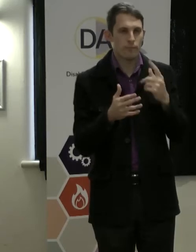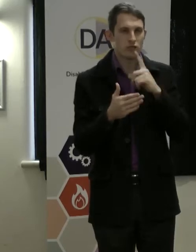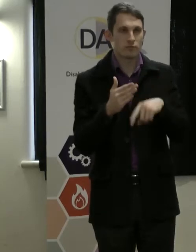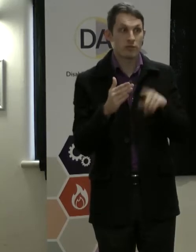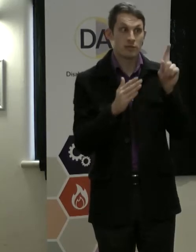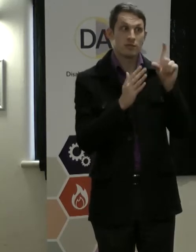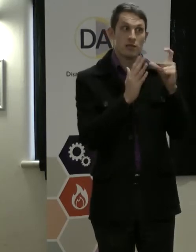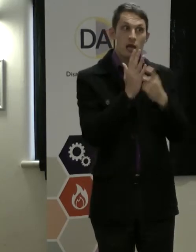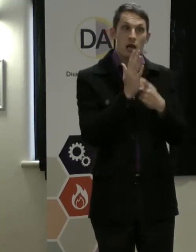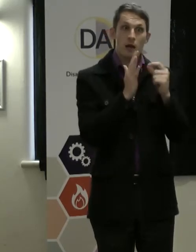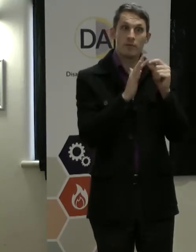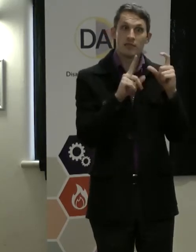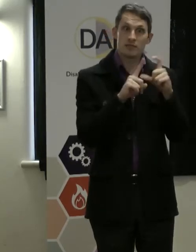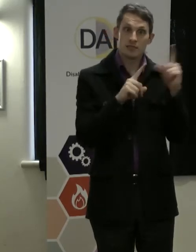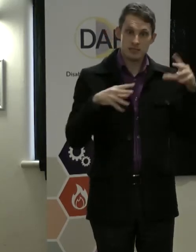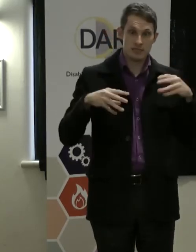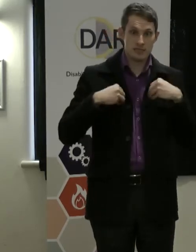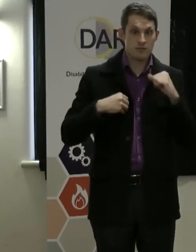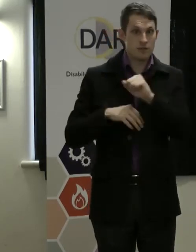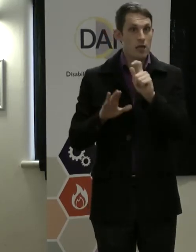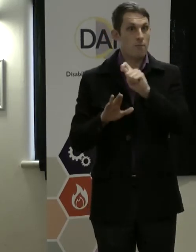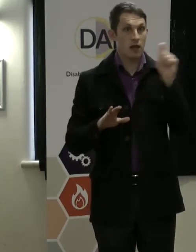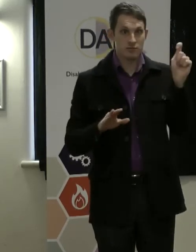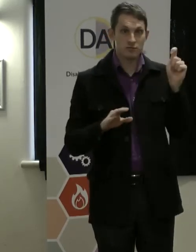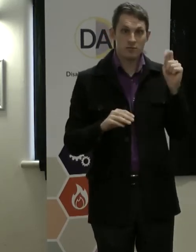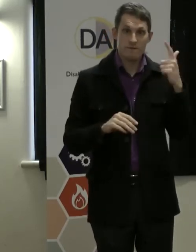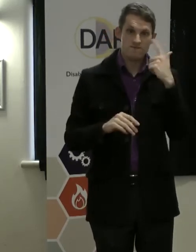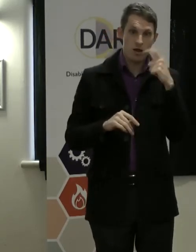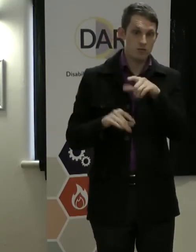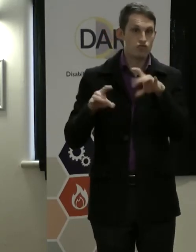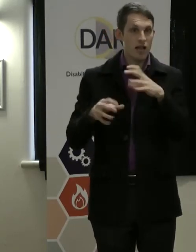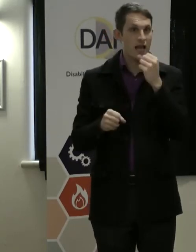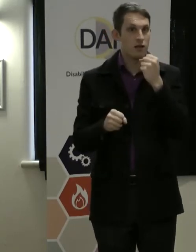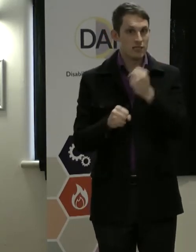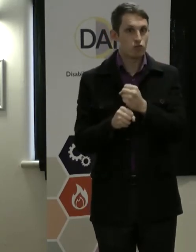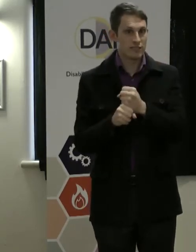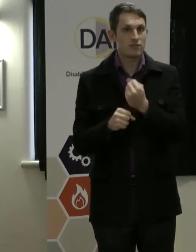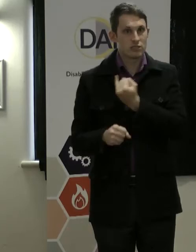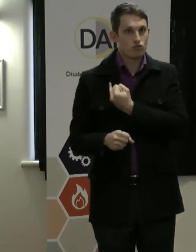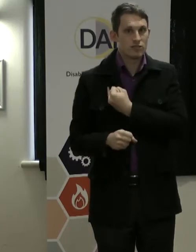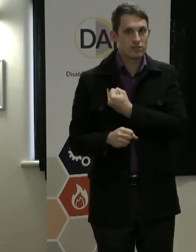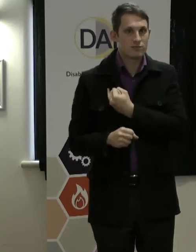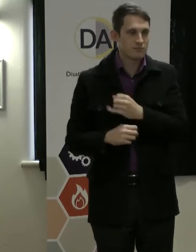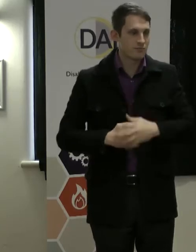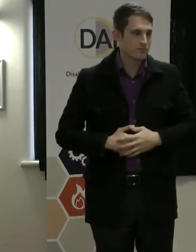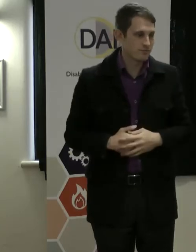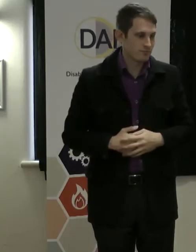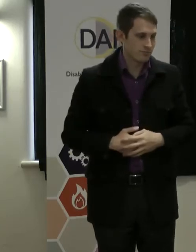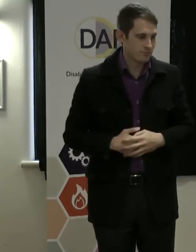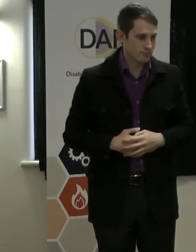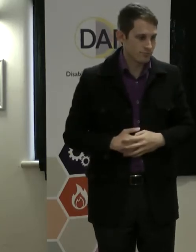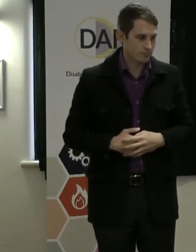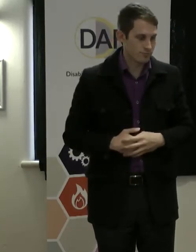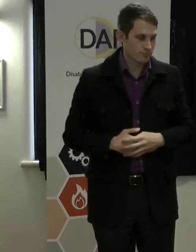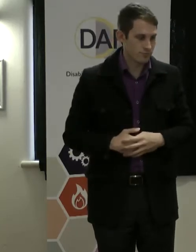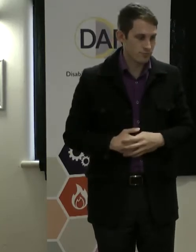committee upheld those complaints. So it found Australia guilty of those things. So I'm going to